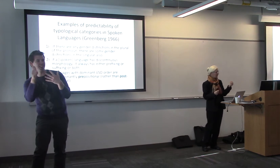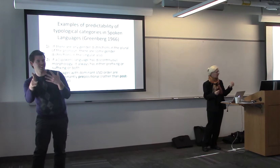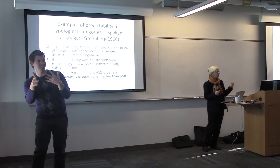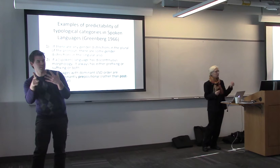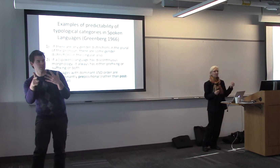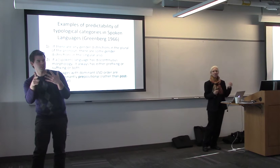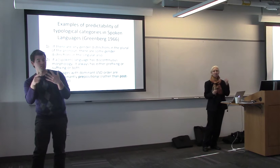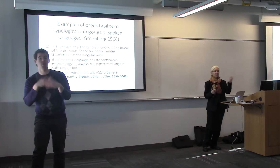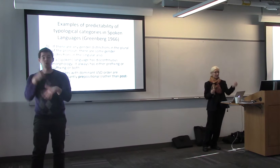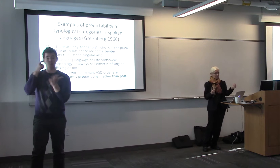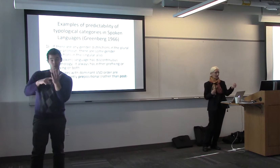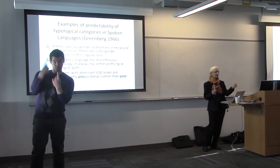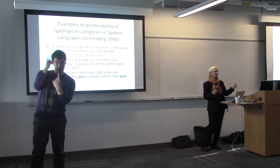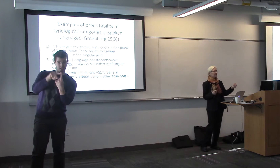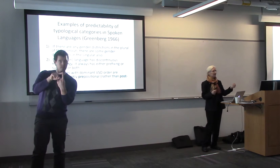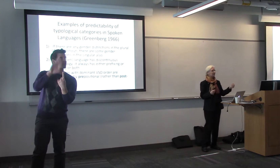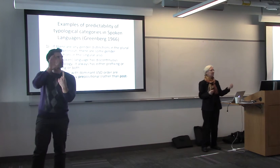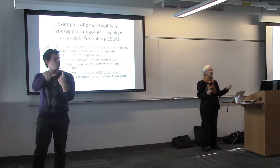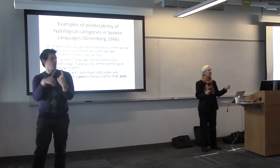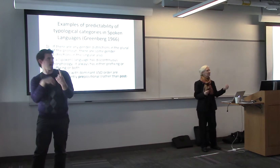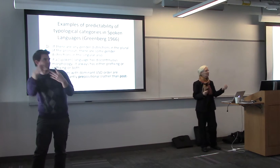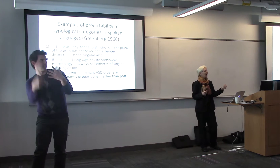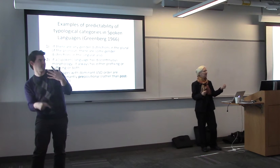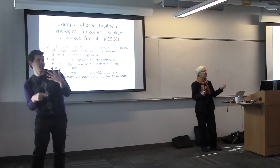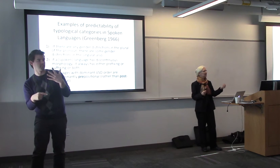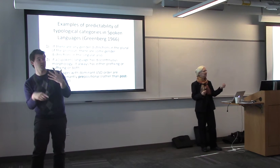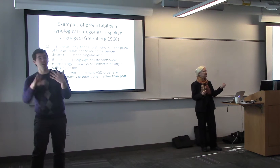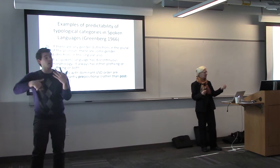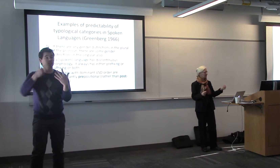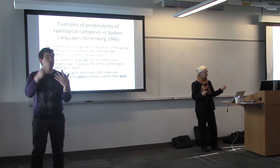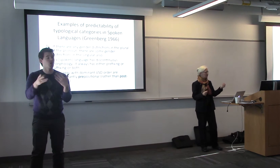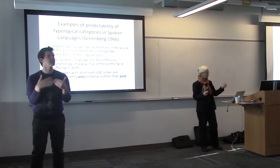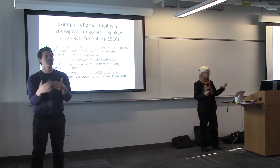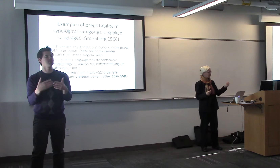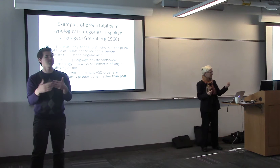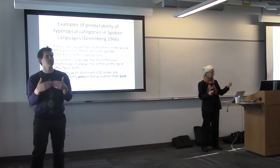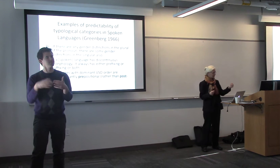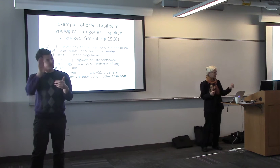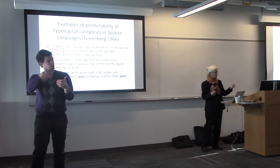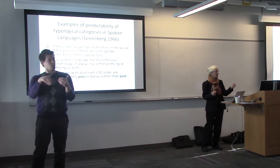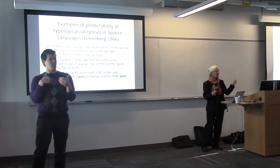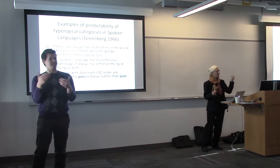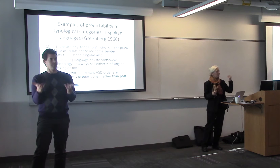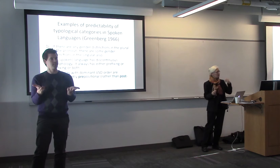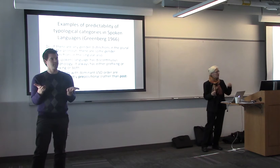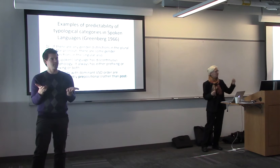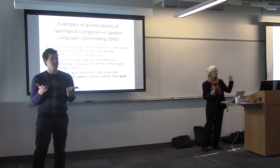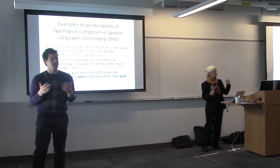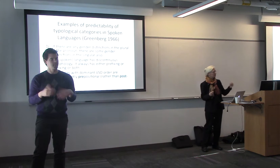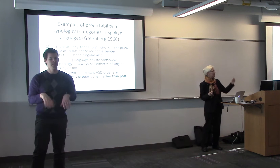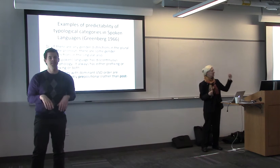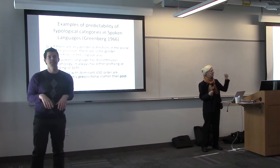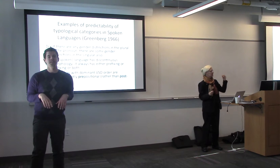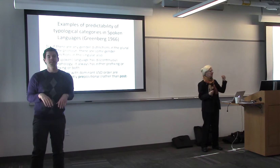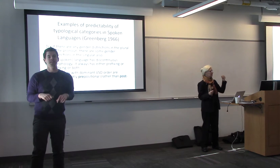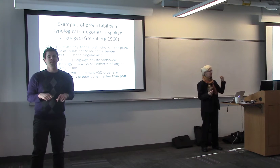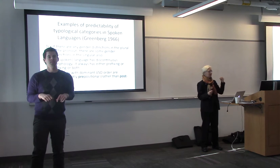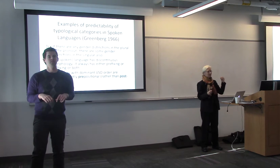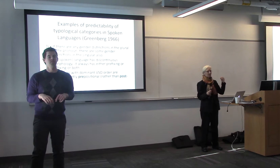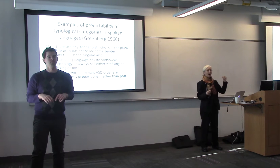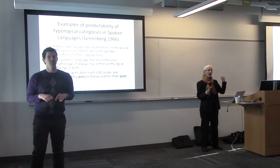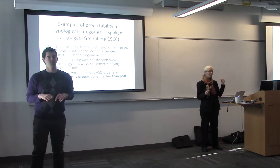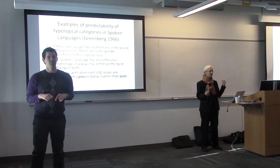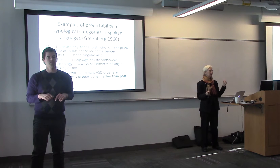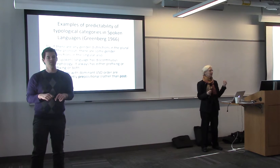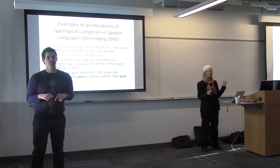thing, you can predict other things, even if you haven't studied those other things. If you know from previous